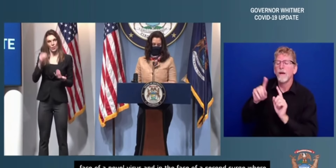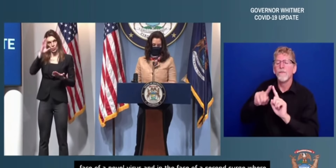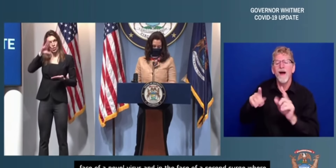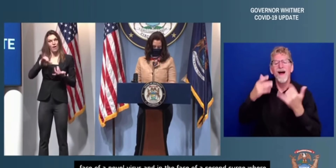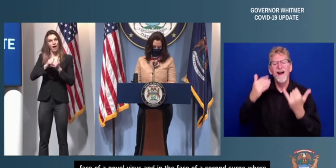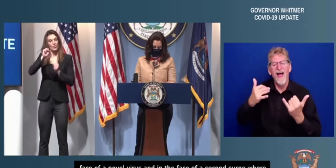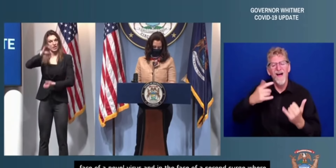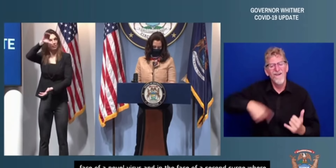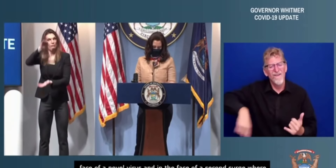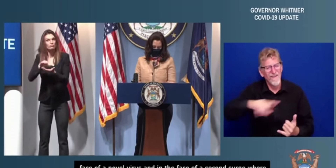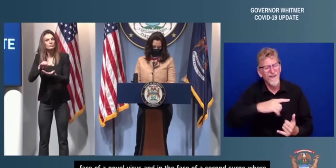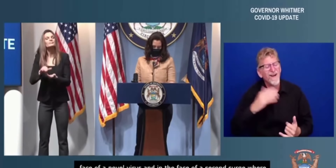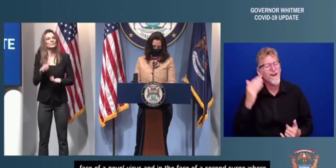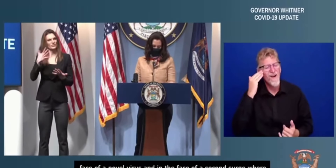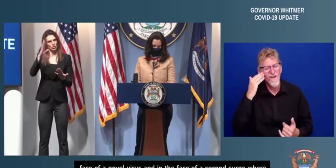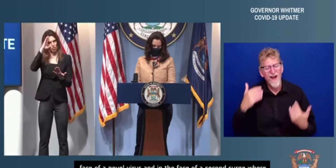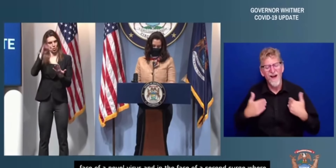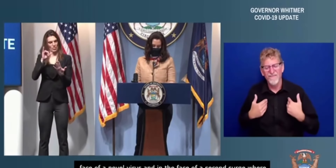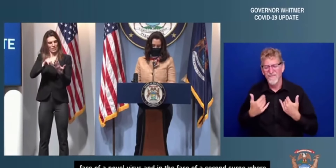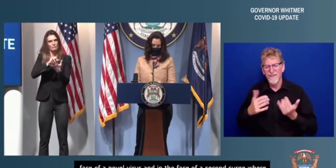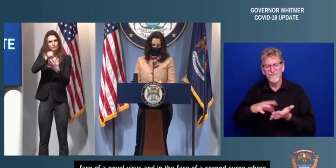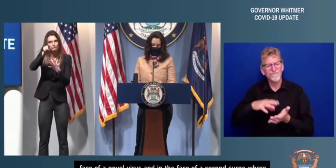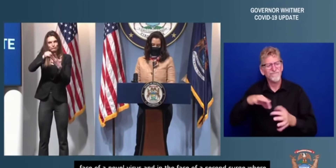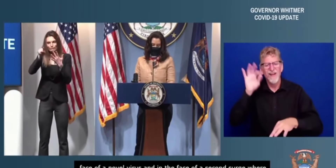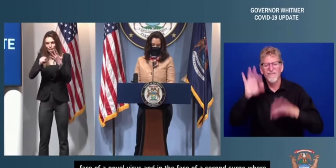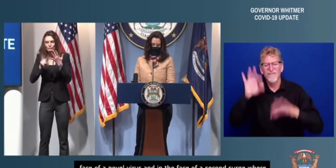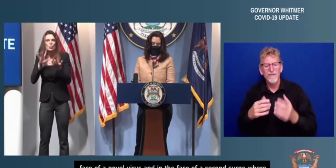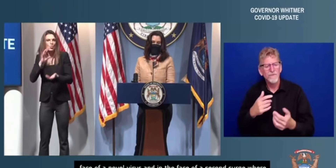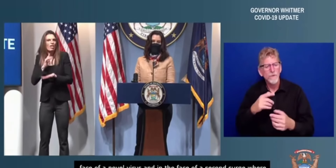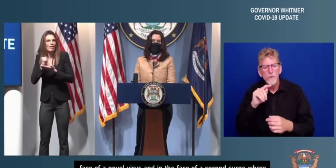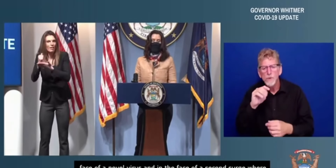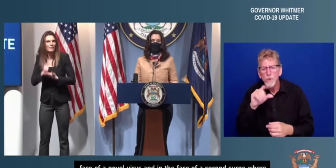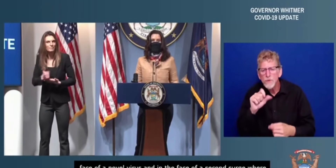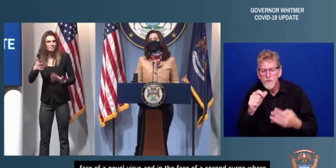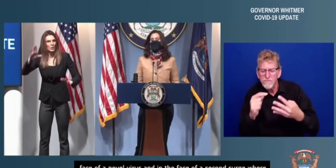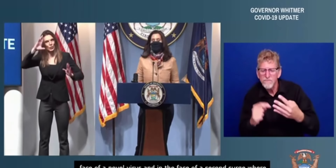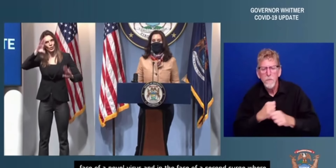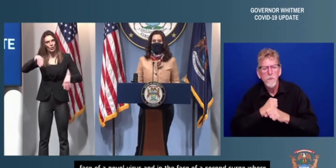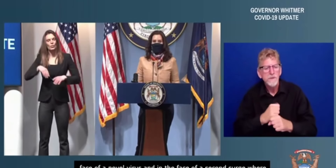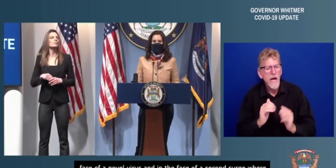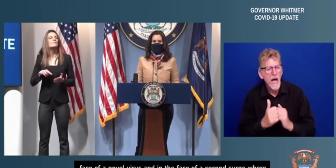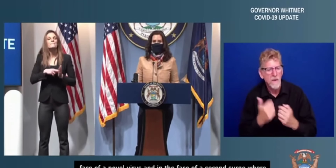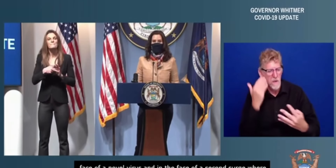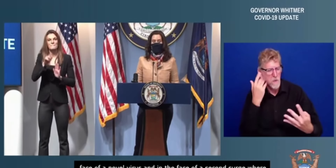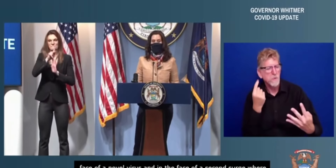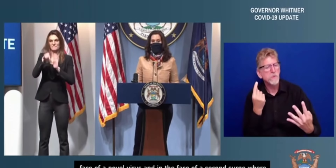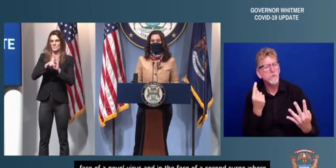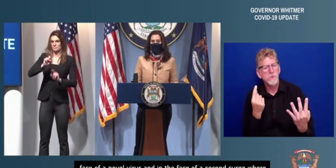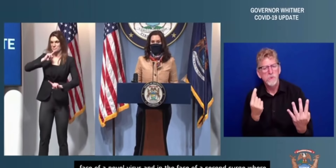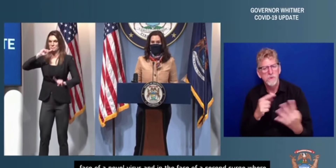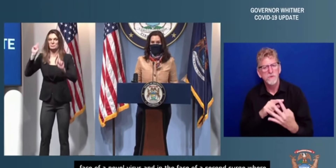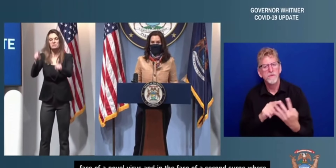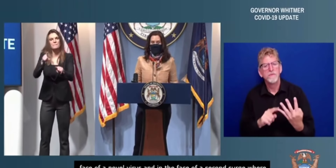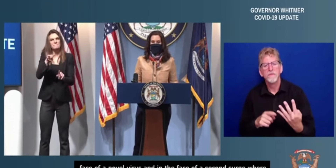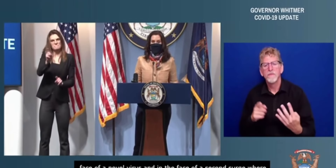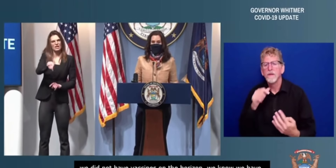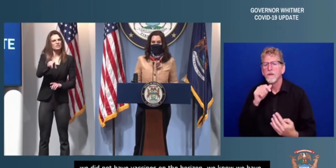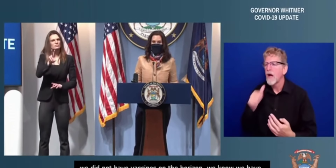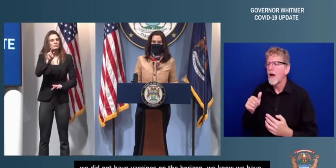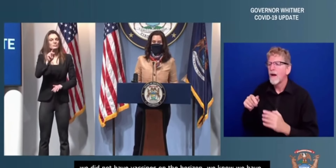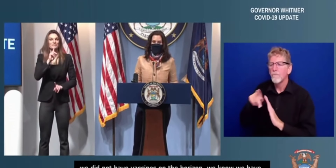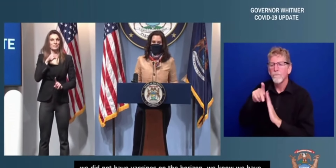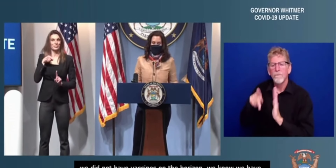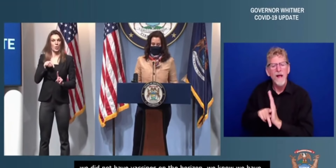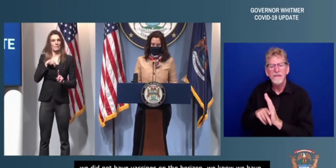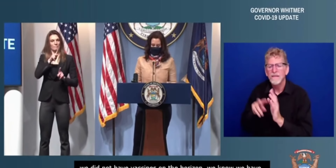to protect ourselves, and it is less of a policy problem that we have and more of a compliance and